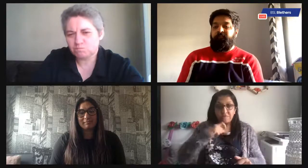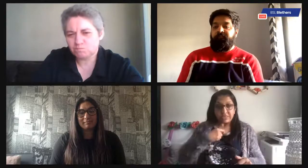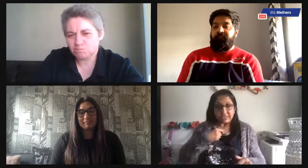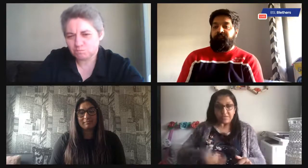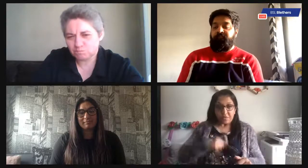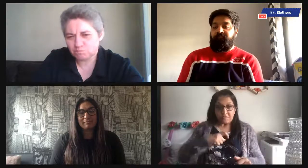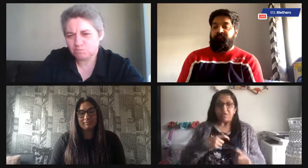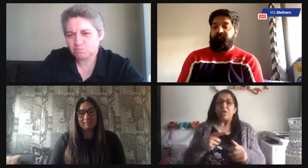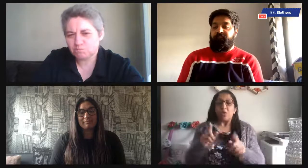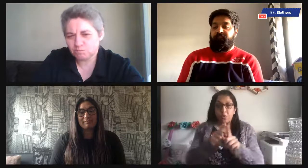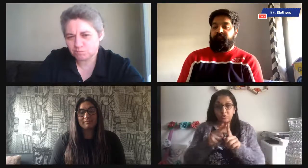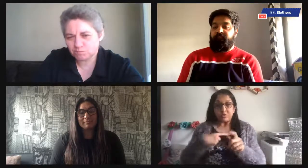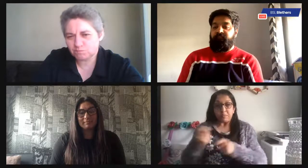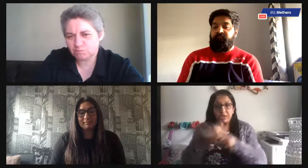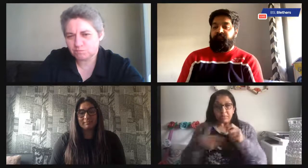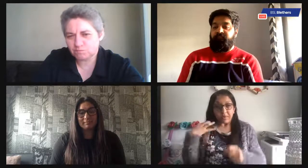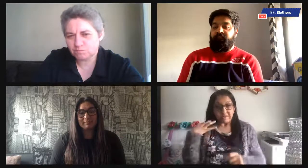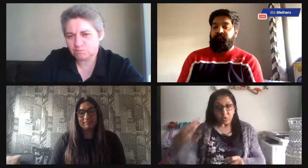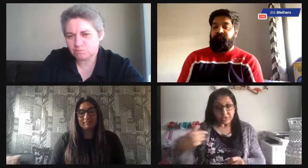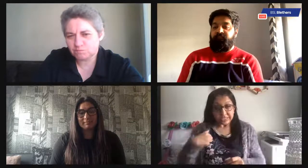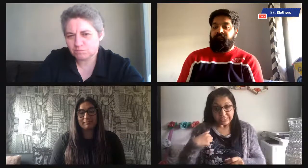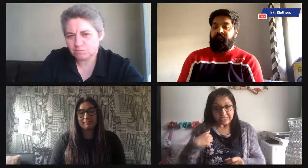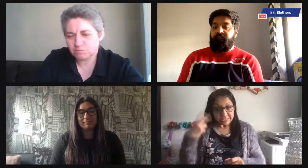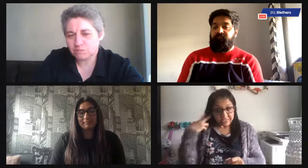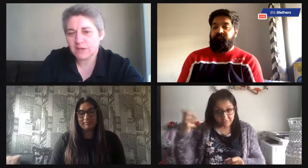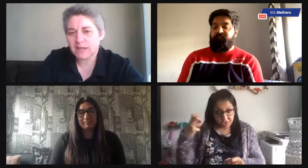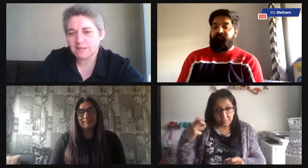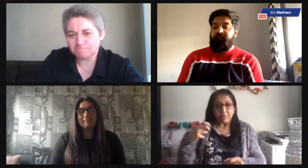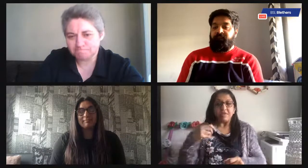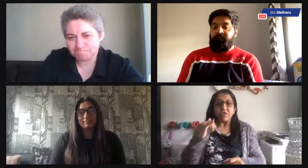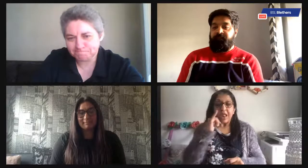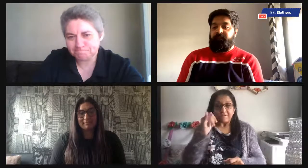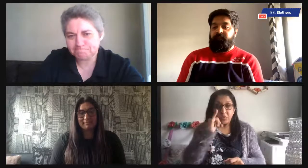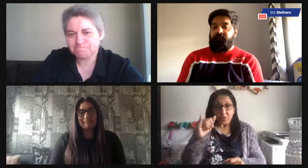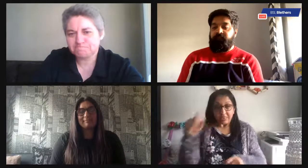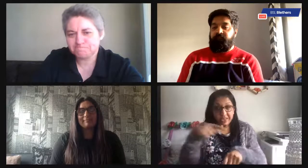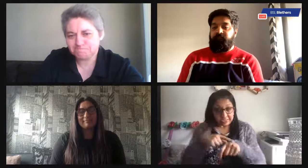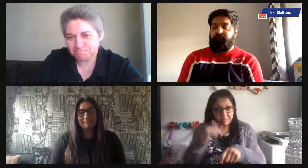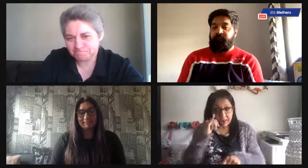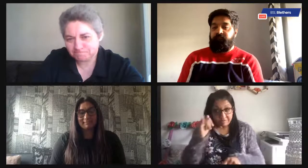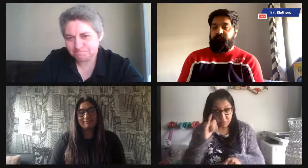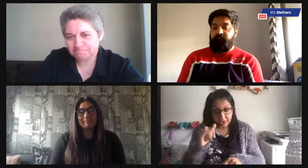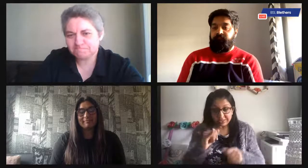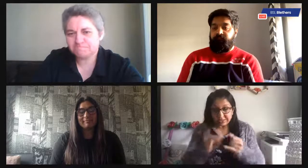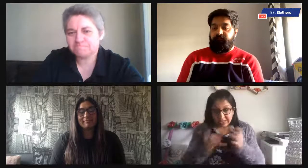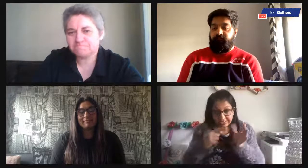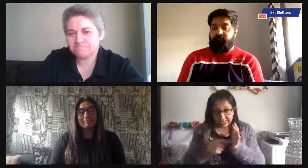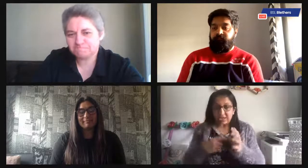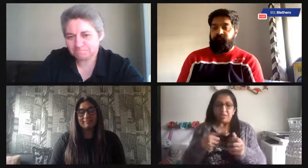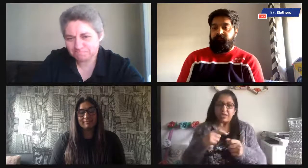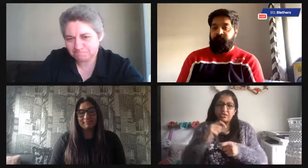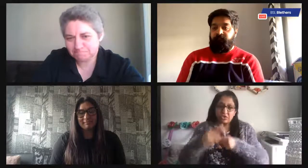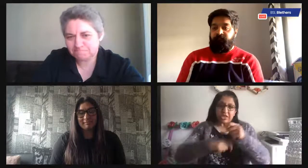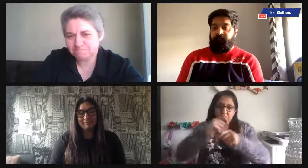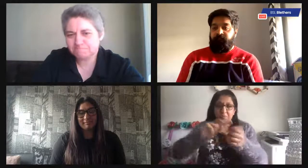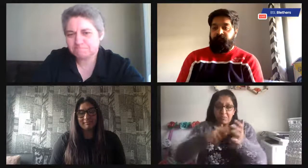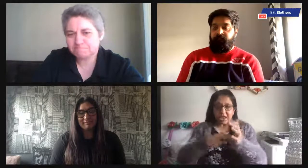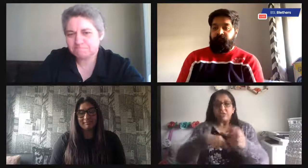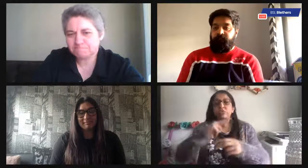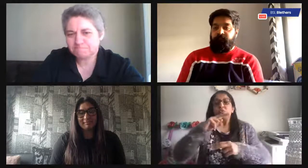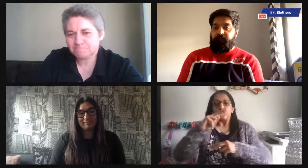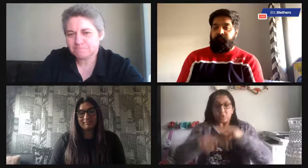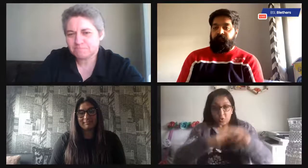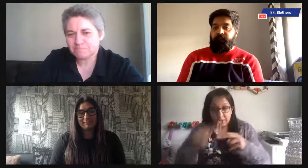They were teaching me things about traveling that I didn't know about. My confidence was going up, and then I became a volunteer every